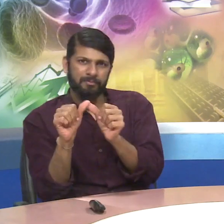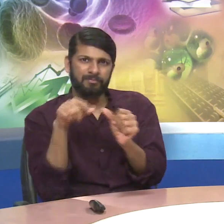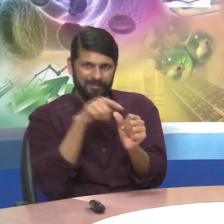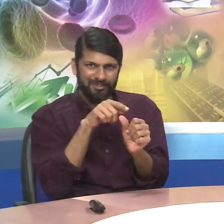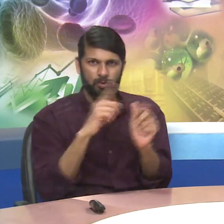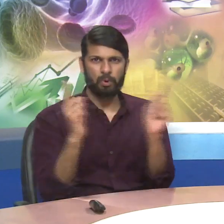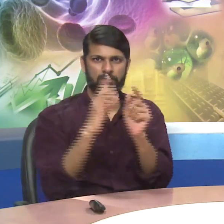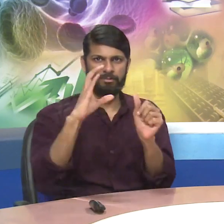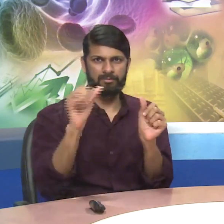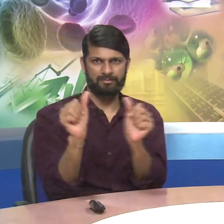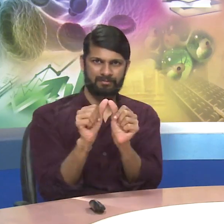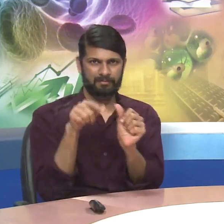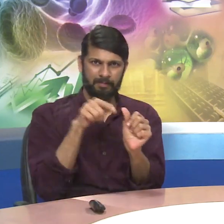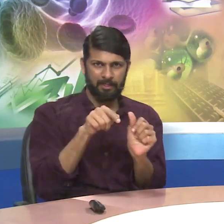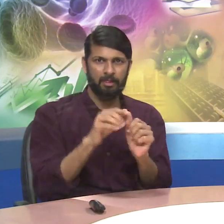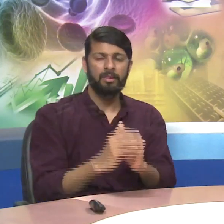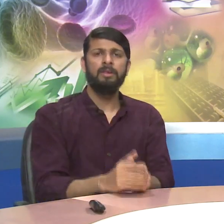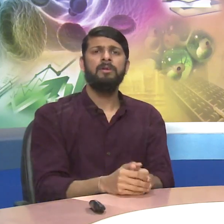The word CA we already discussed.